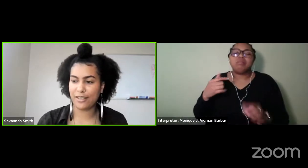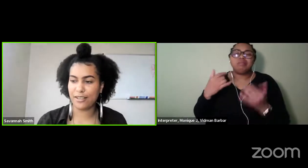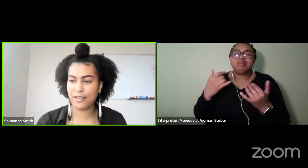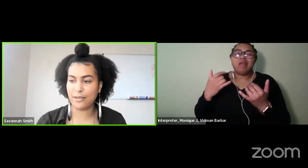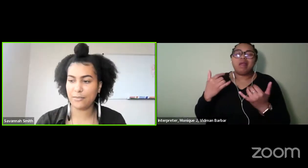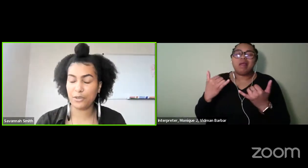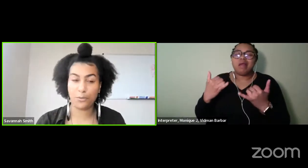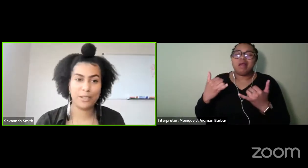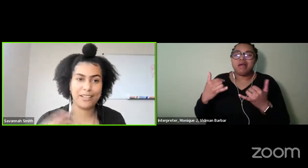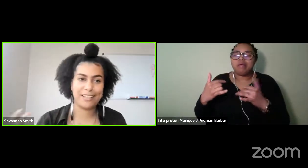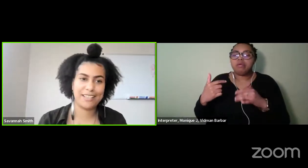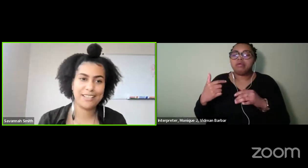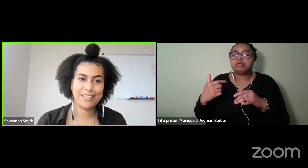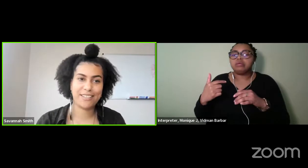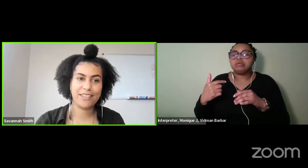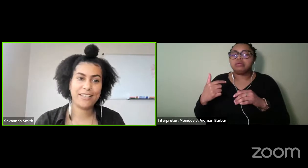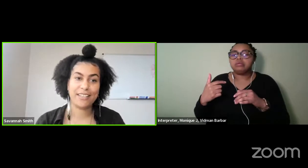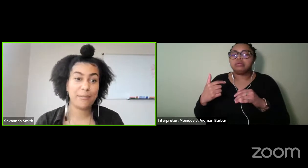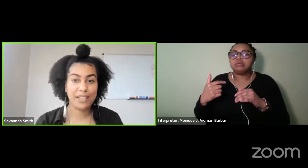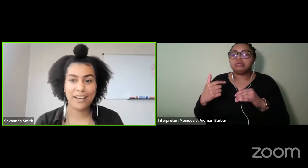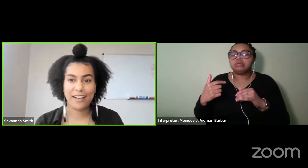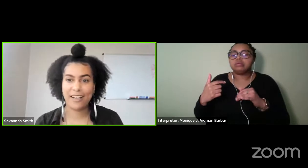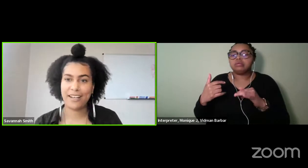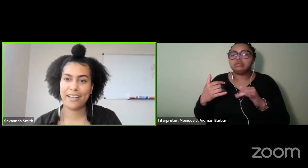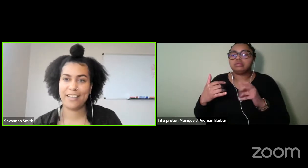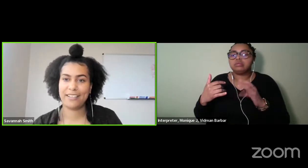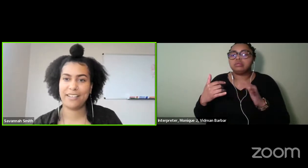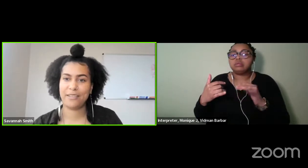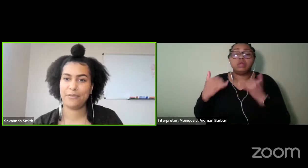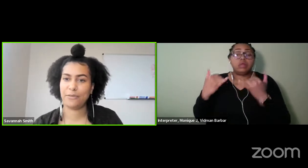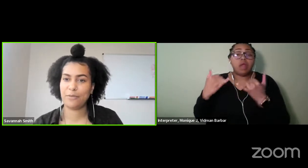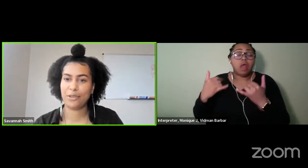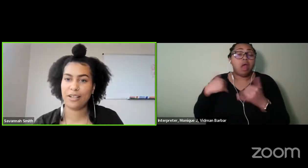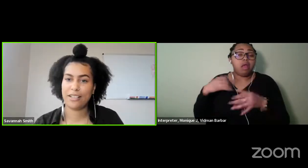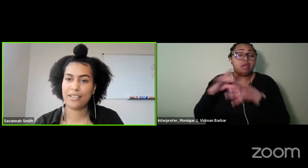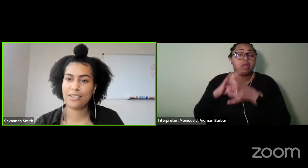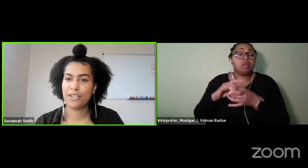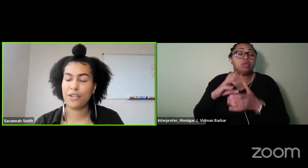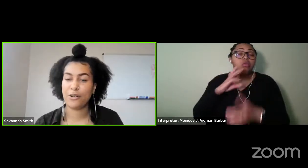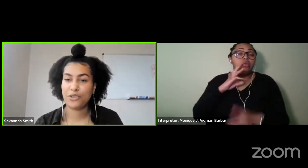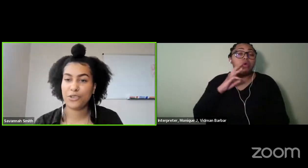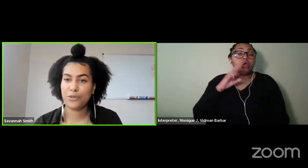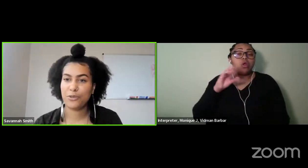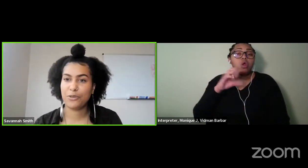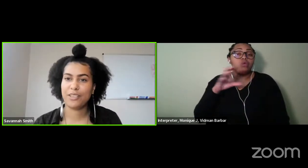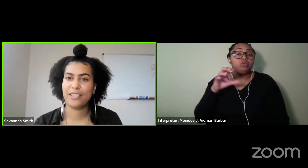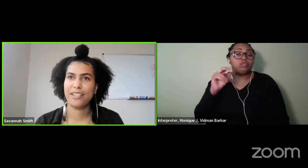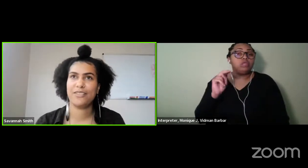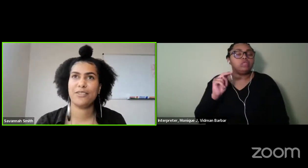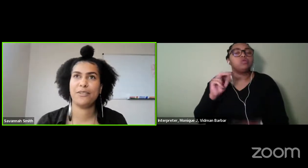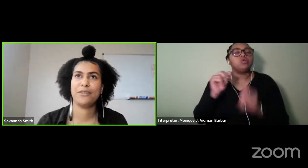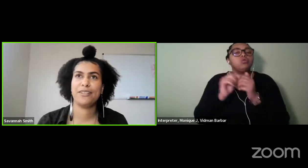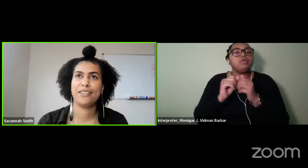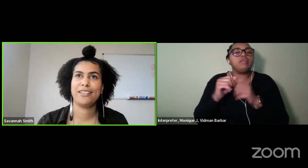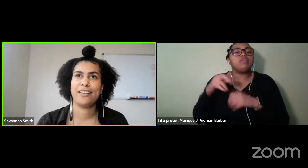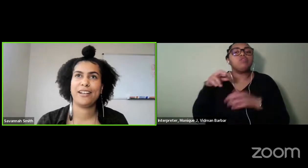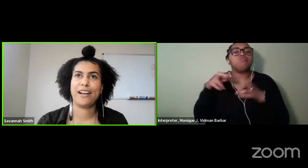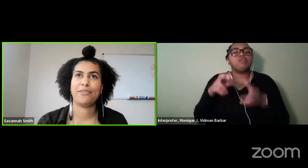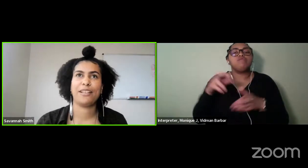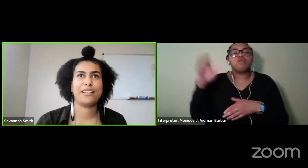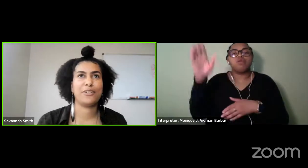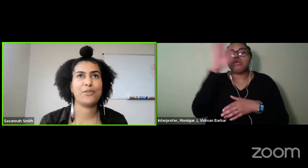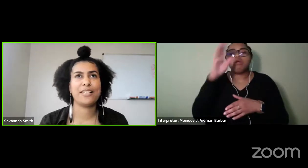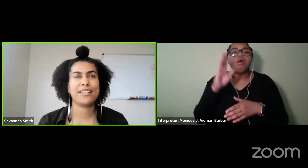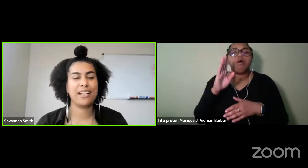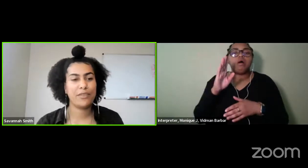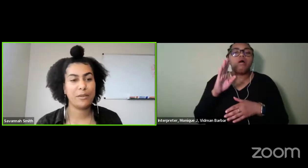with Yoruba goddess Yemaya, and think of river goddess Oshun. And so